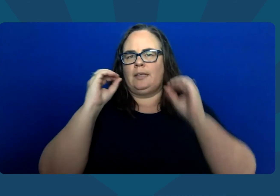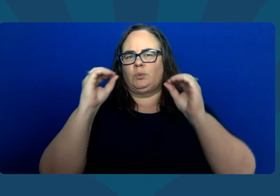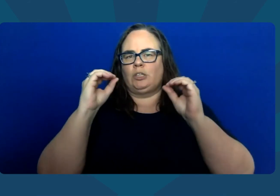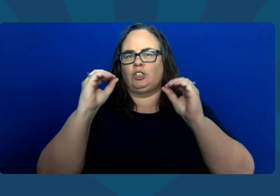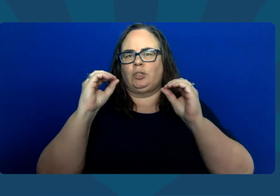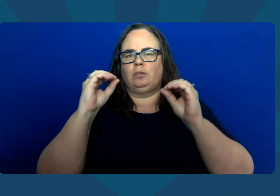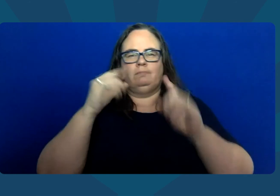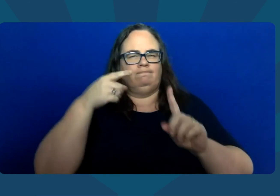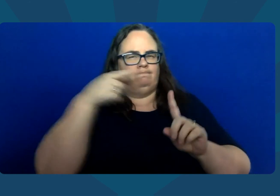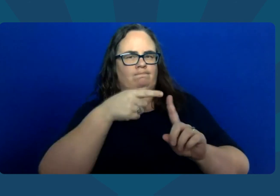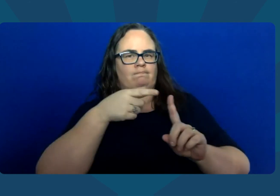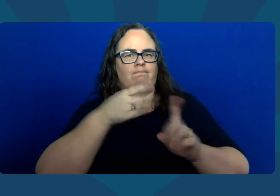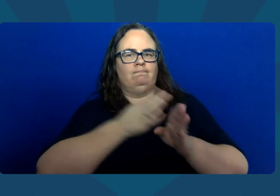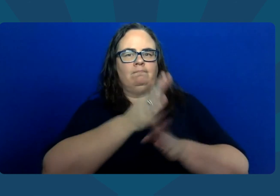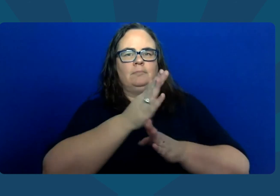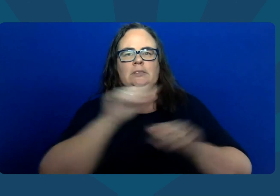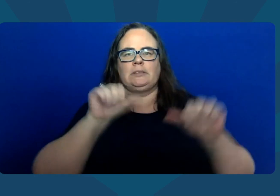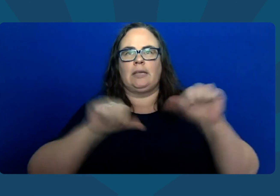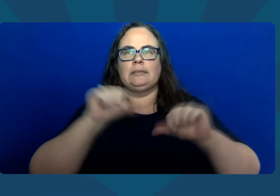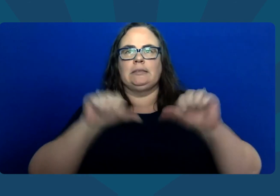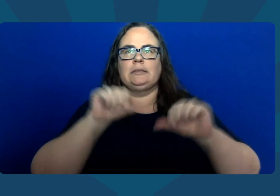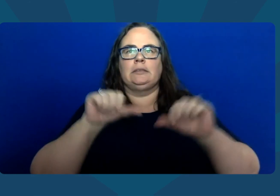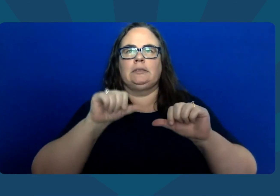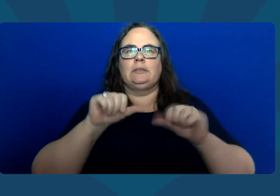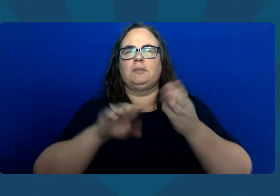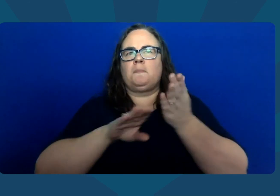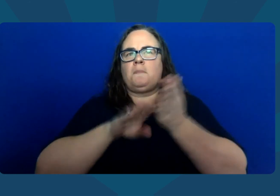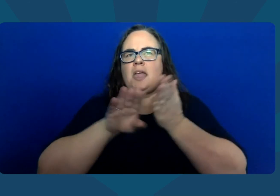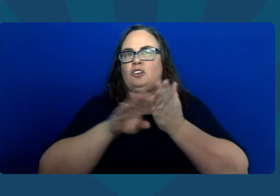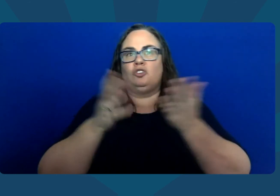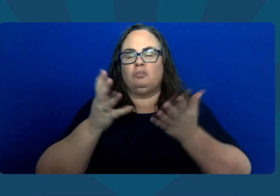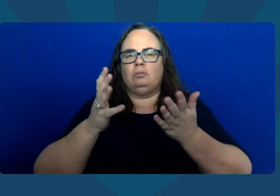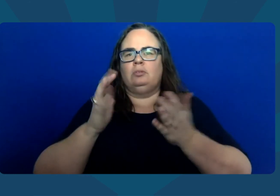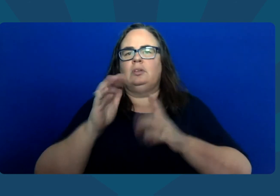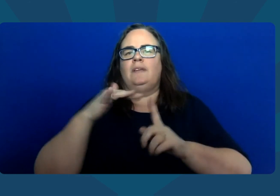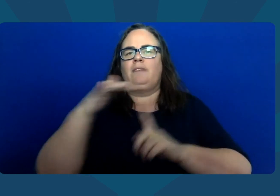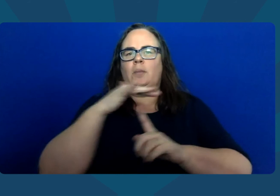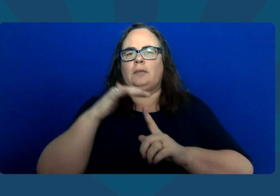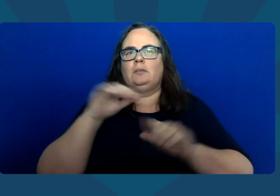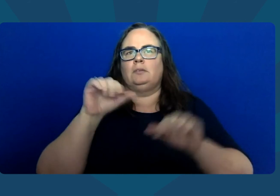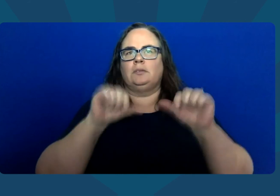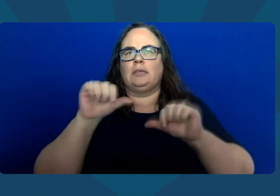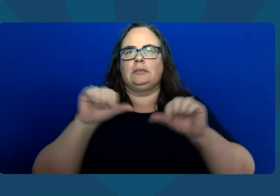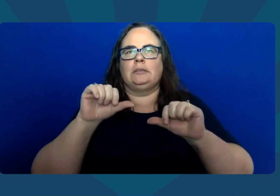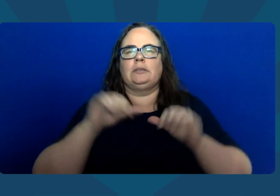education, science, with minor in environmental science.